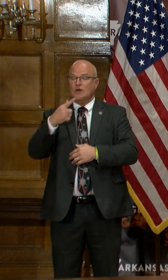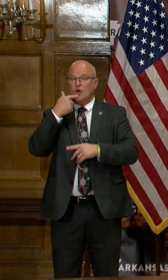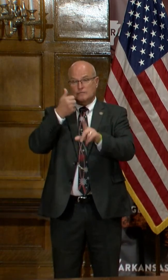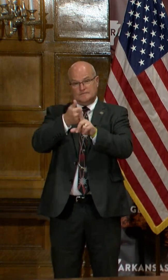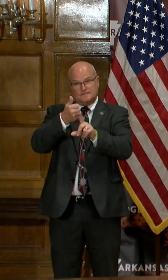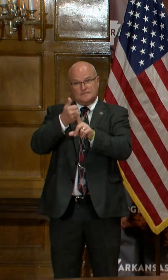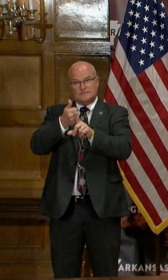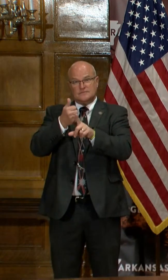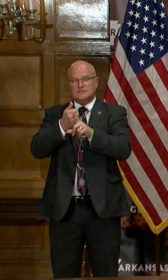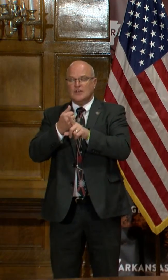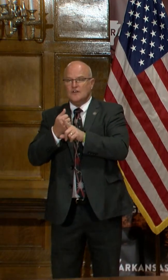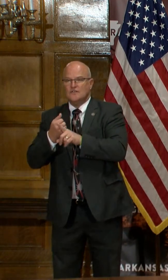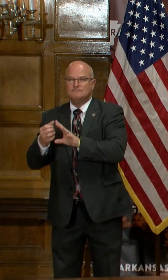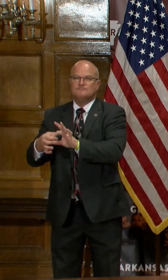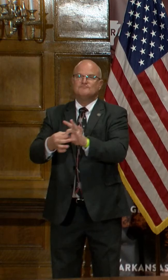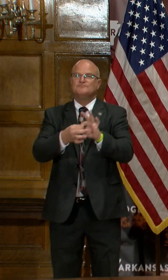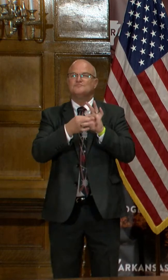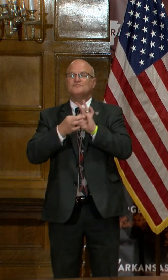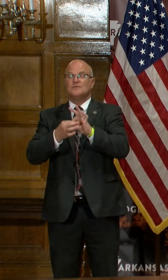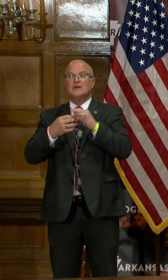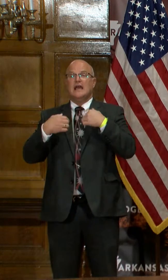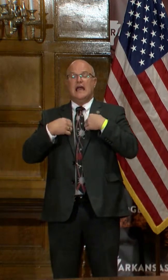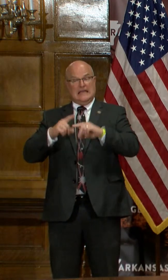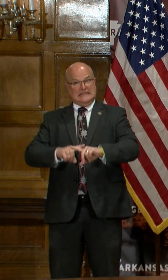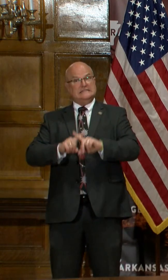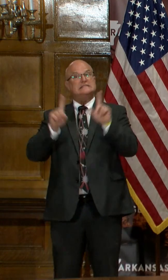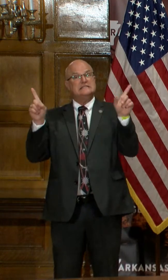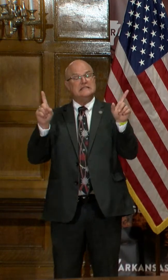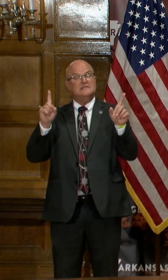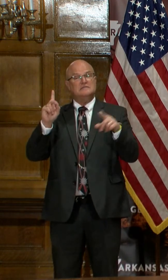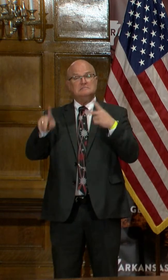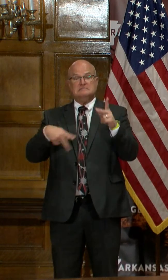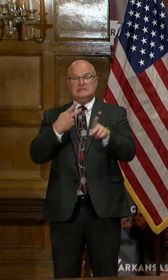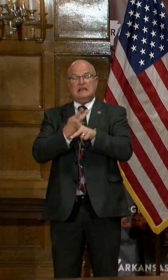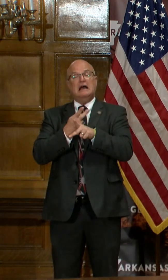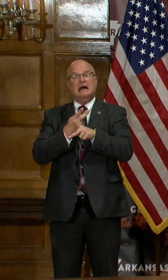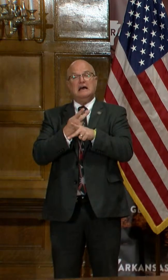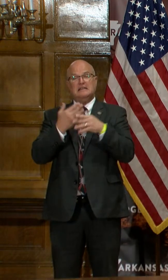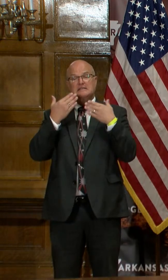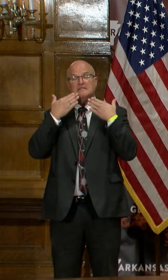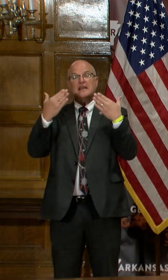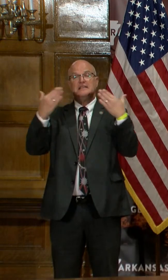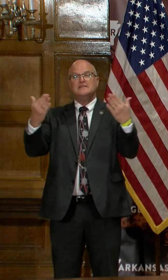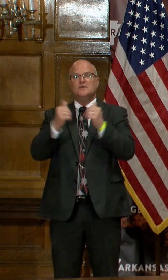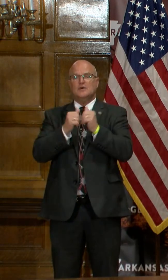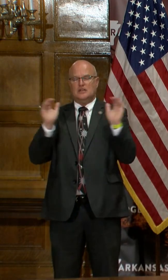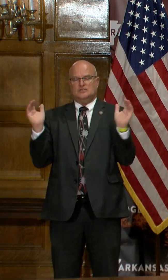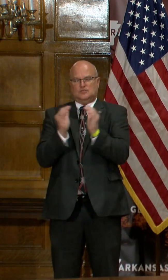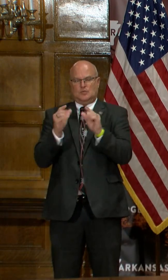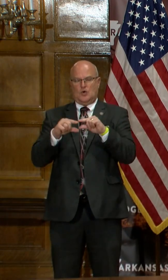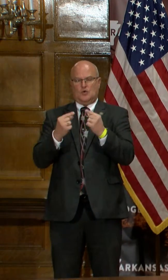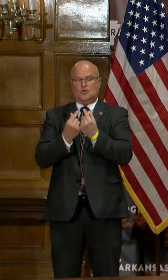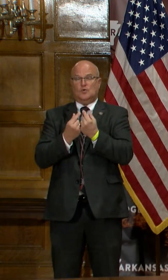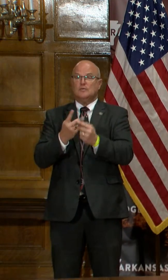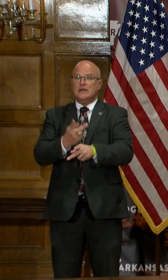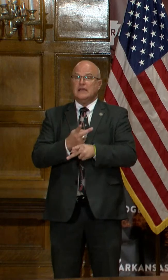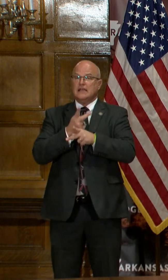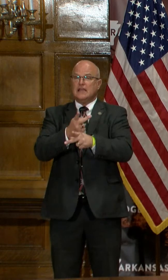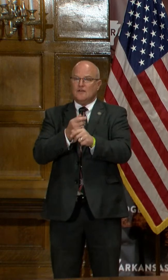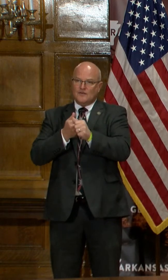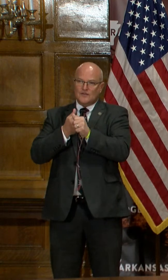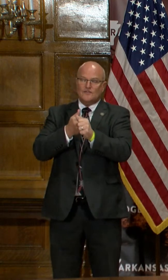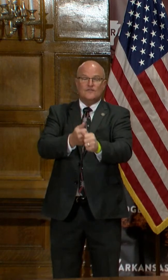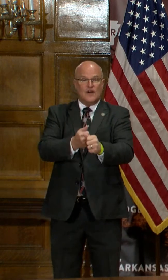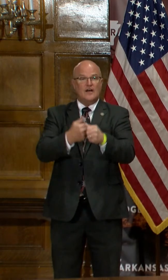has cooperated and had a different kind of Thanksgiving with a smaller gathering, really being careful to follow